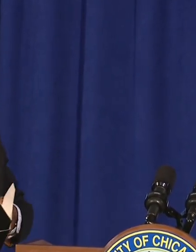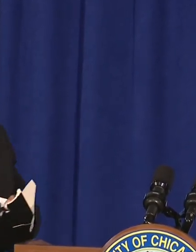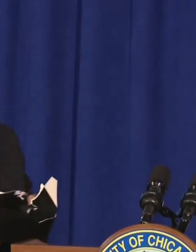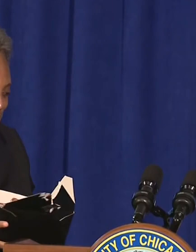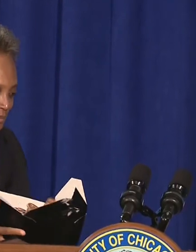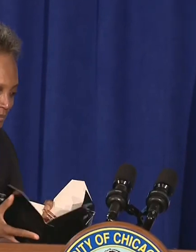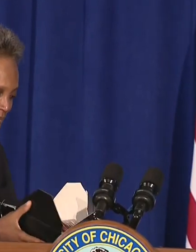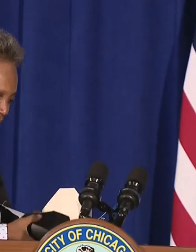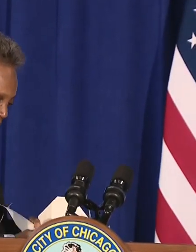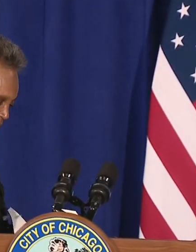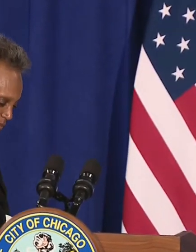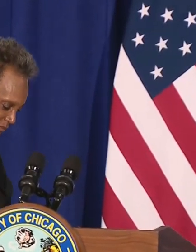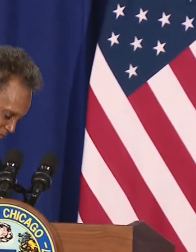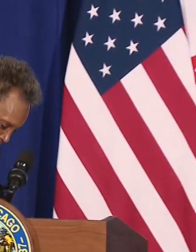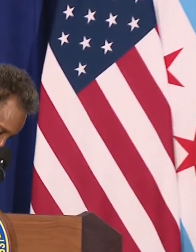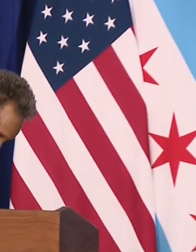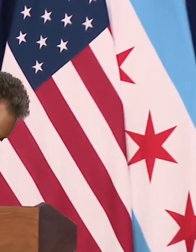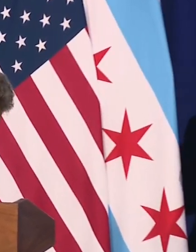them.